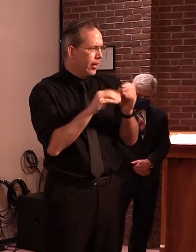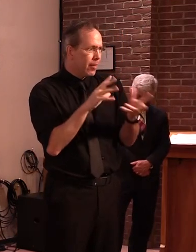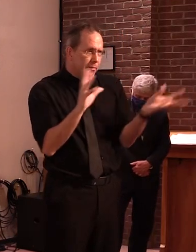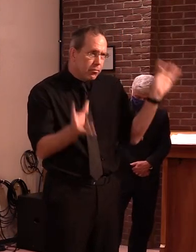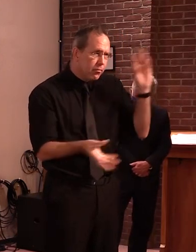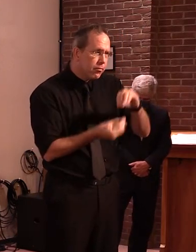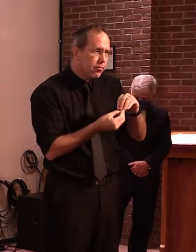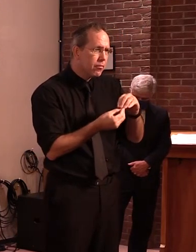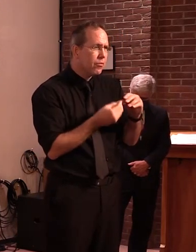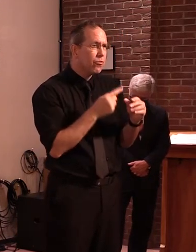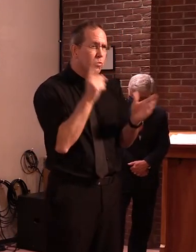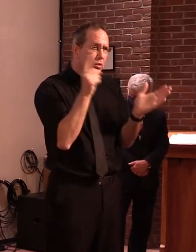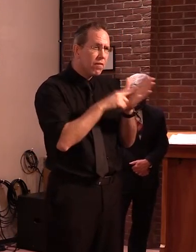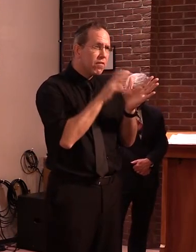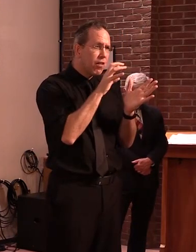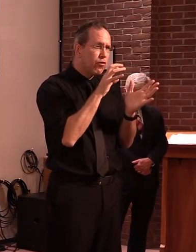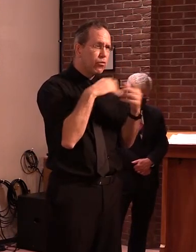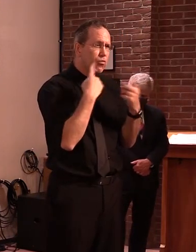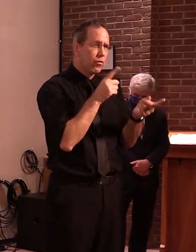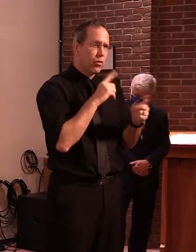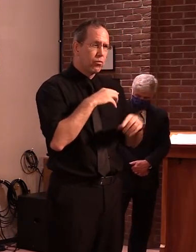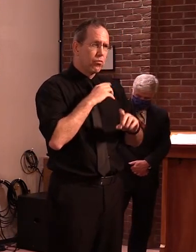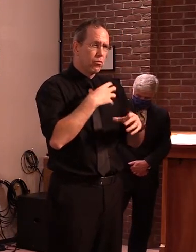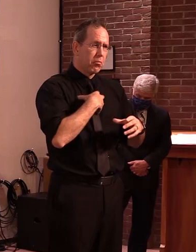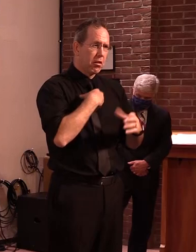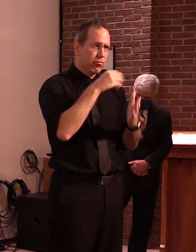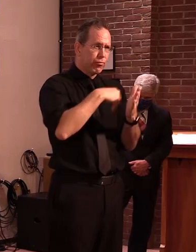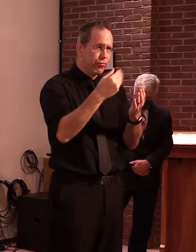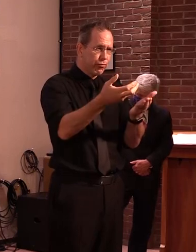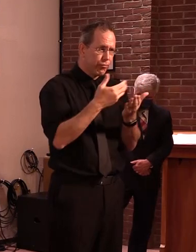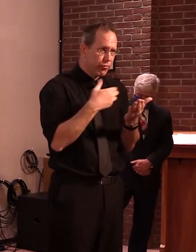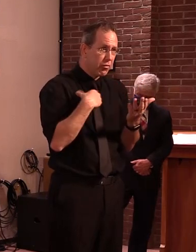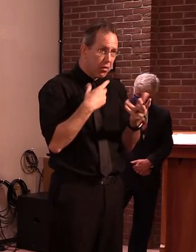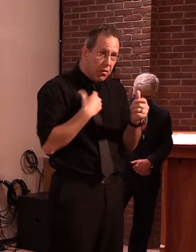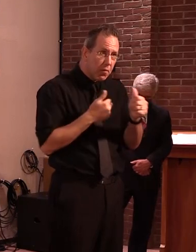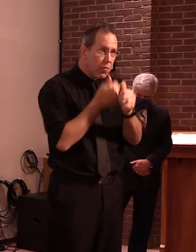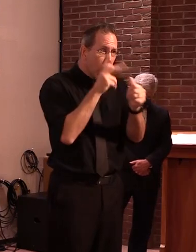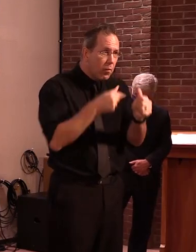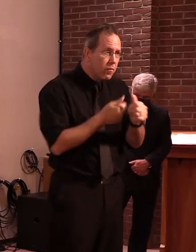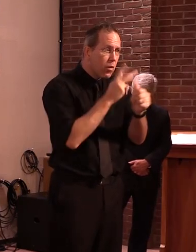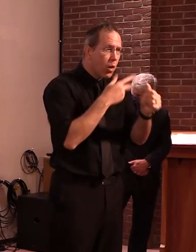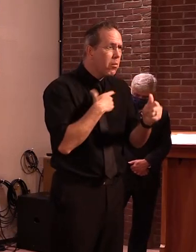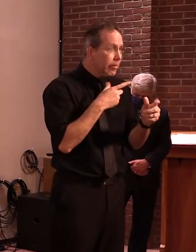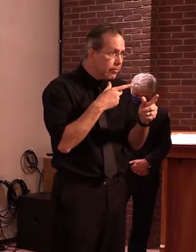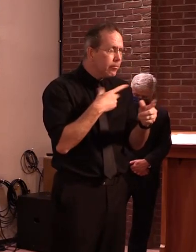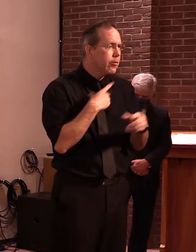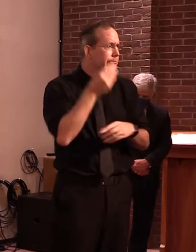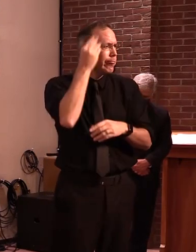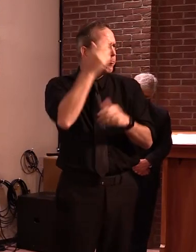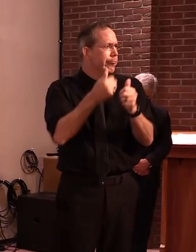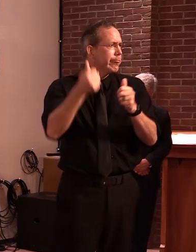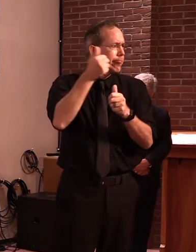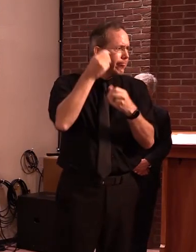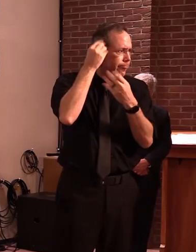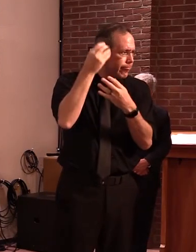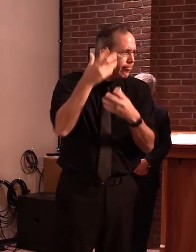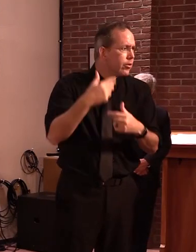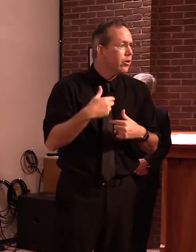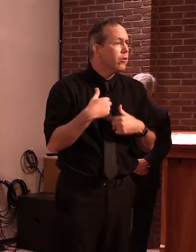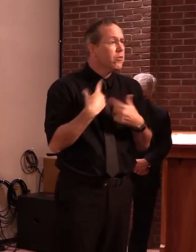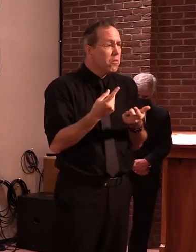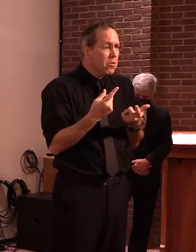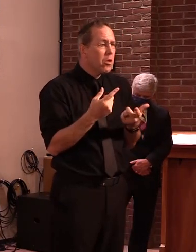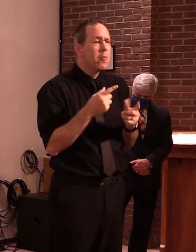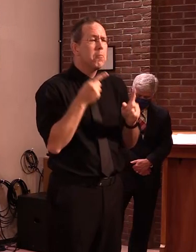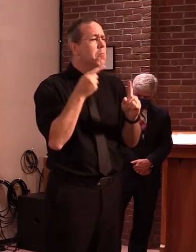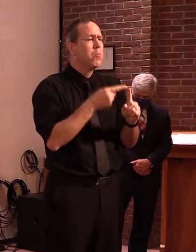reports. It's working as well as can be hoped. Again, the posture is one of education and wanting to